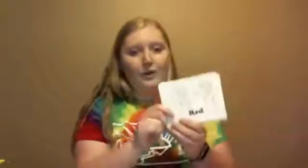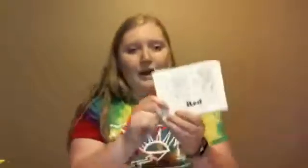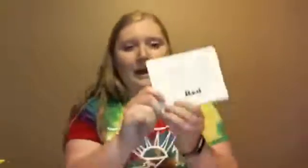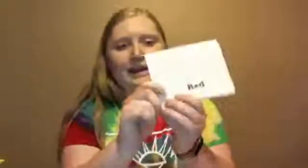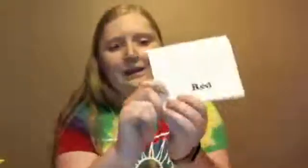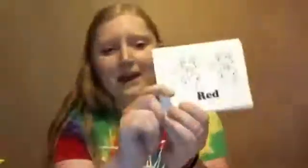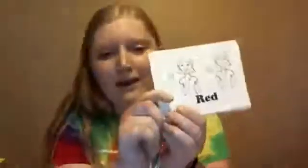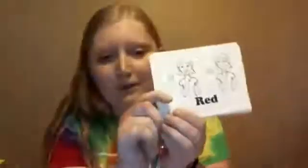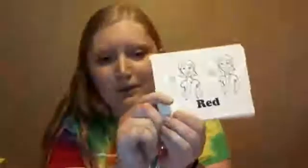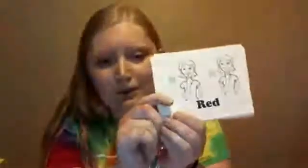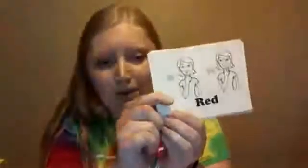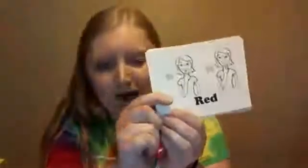Okay, now we have red.